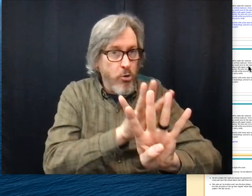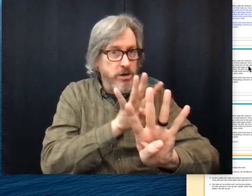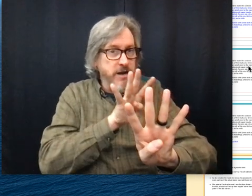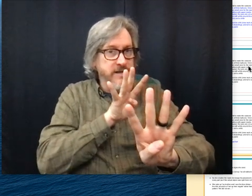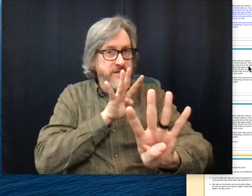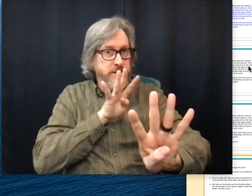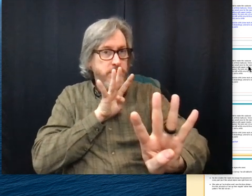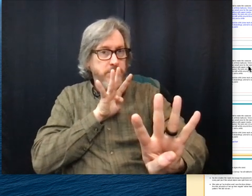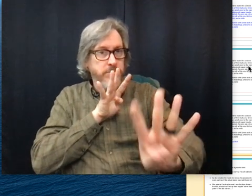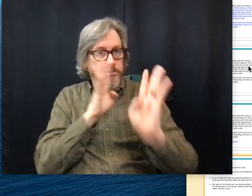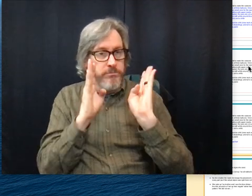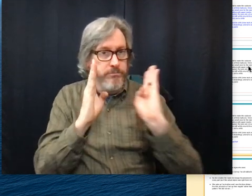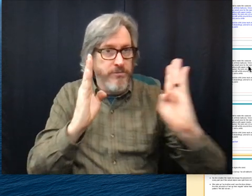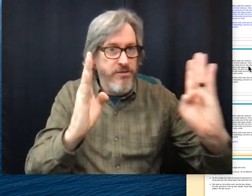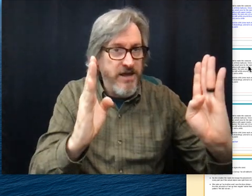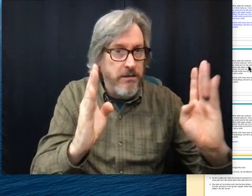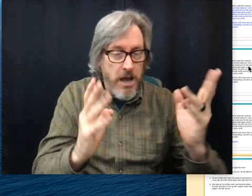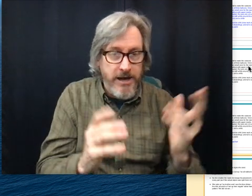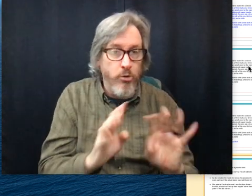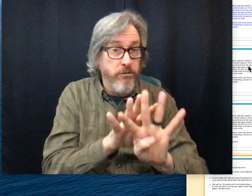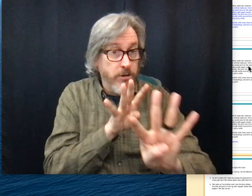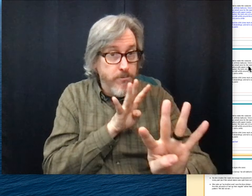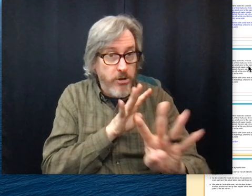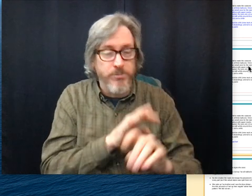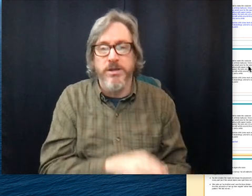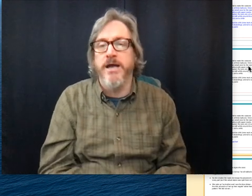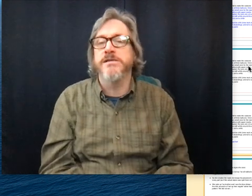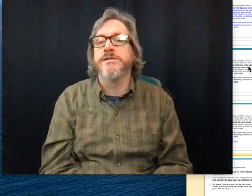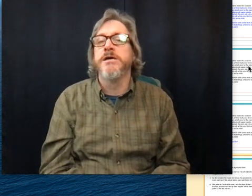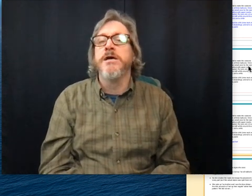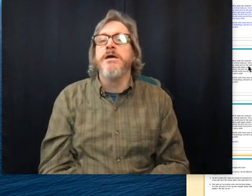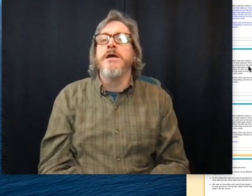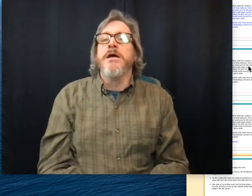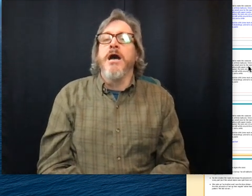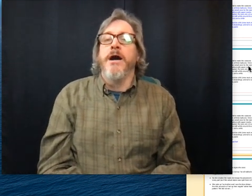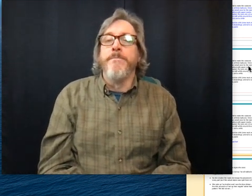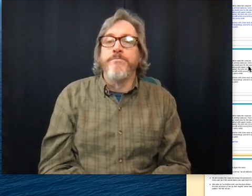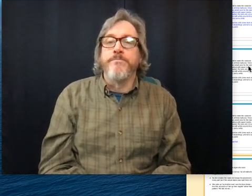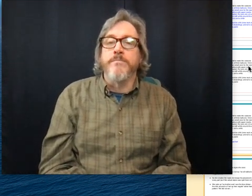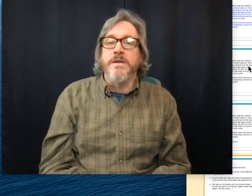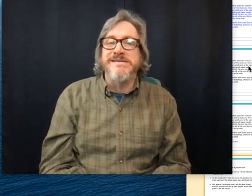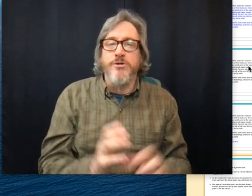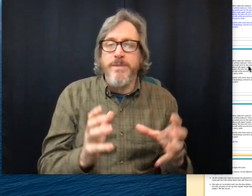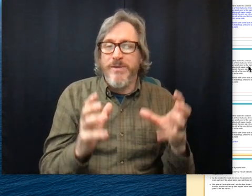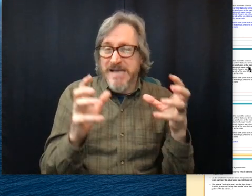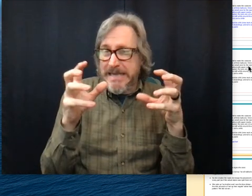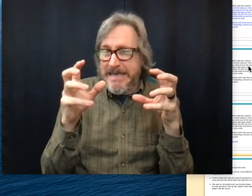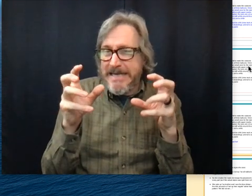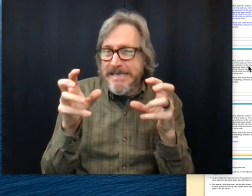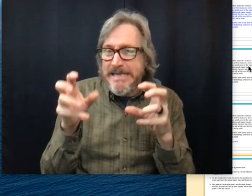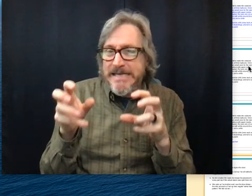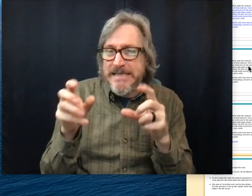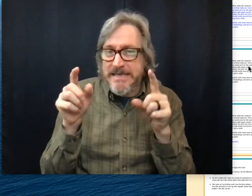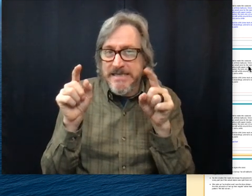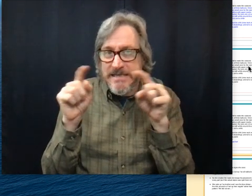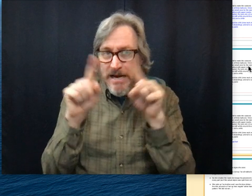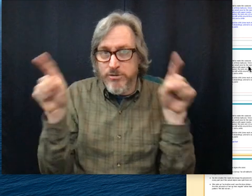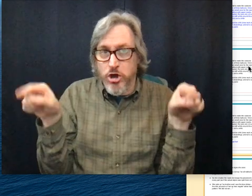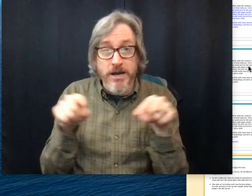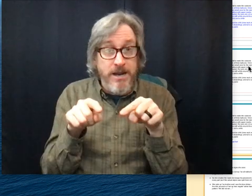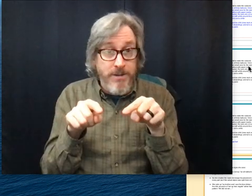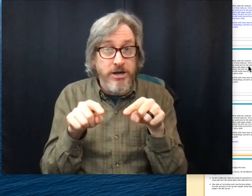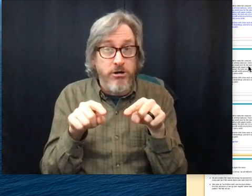very organized, thick line or multiple lines. So there are many ways. These things